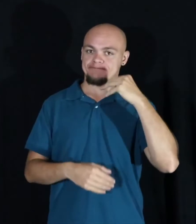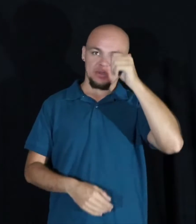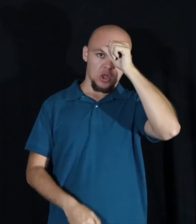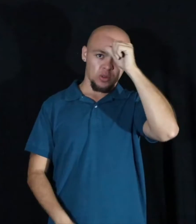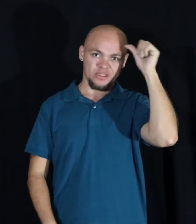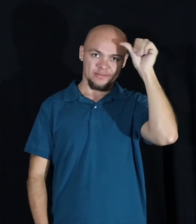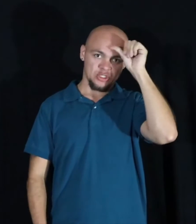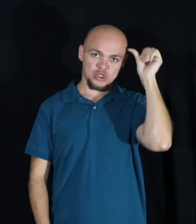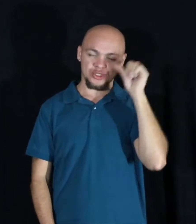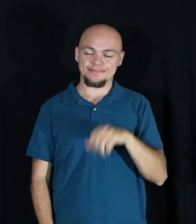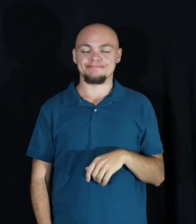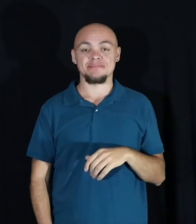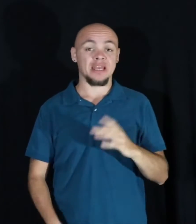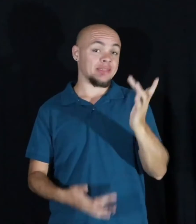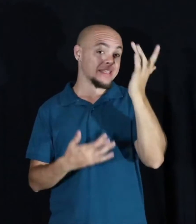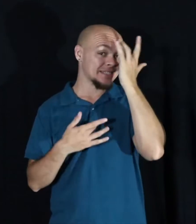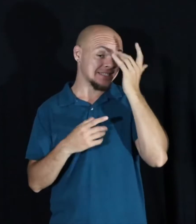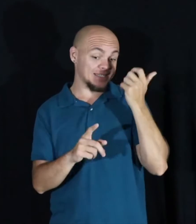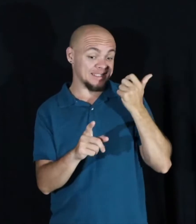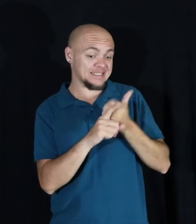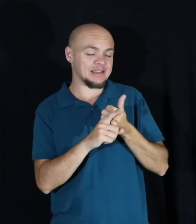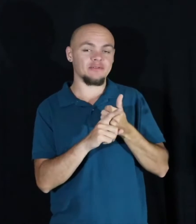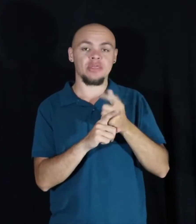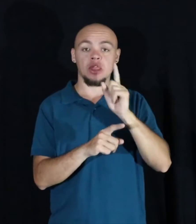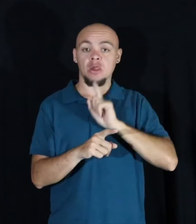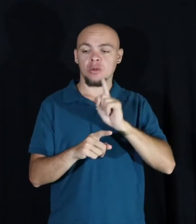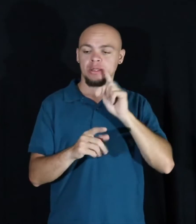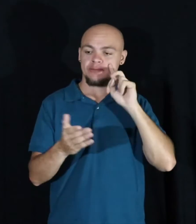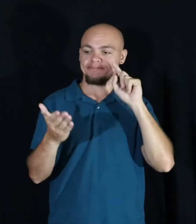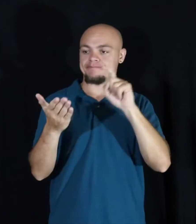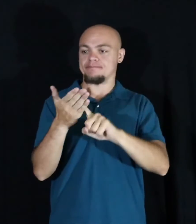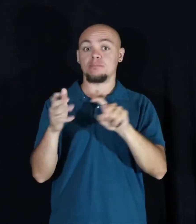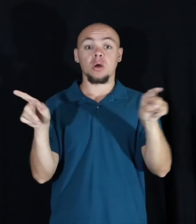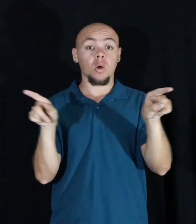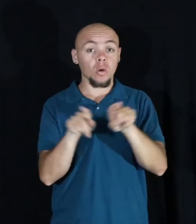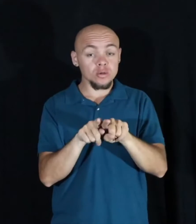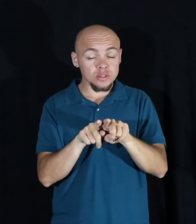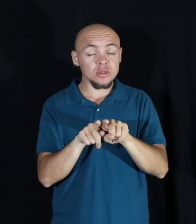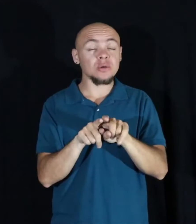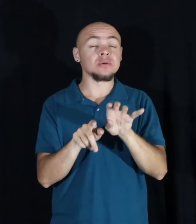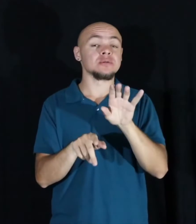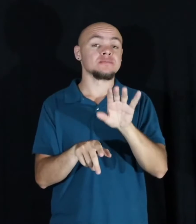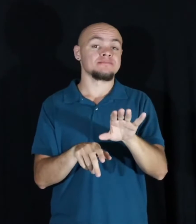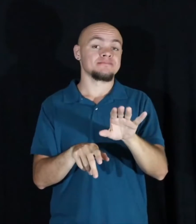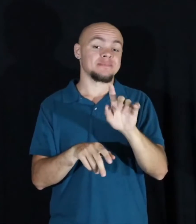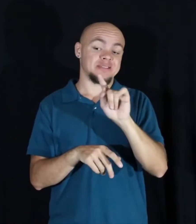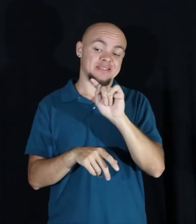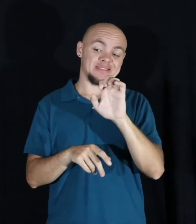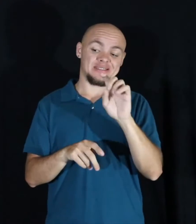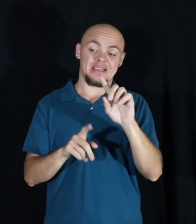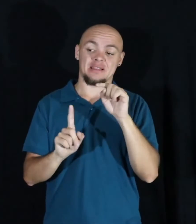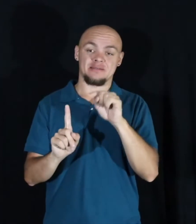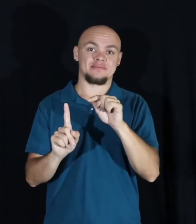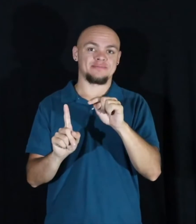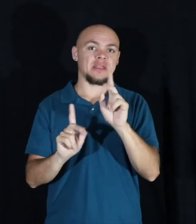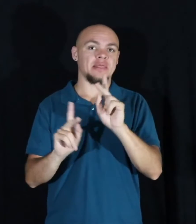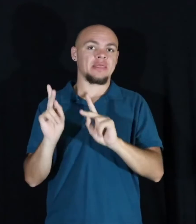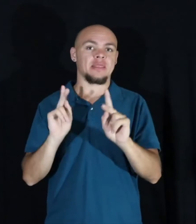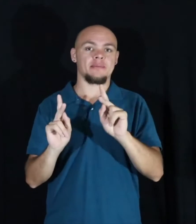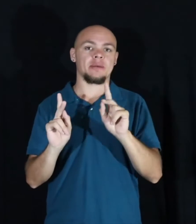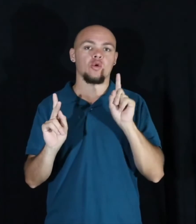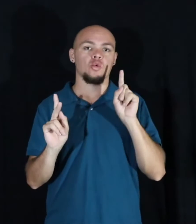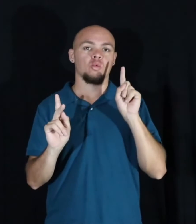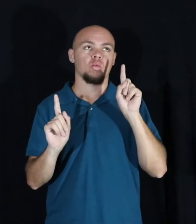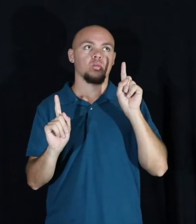come from the disease itself, but I've also seen the loneliness that comes from, as Ted would say, the people who walk